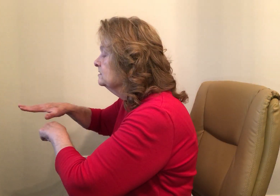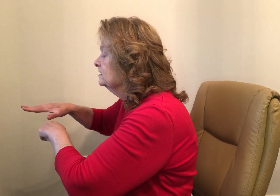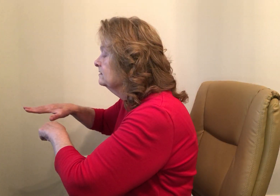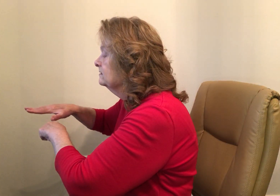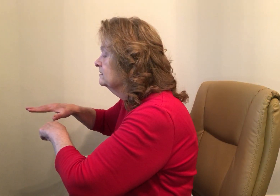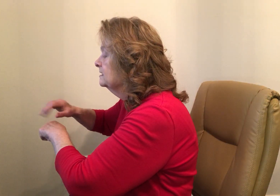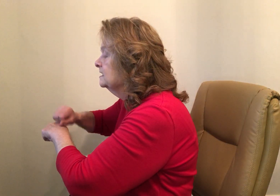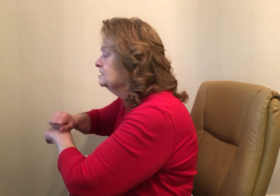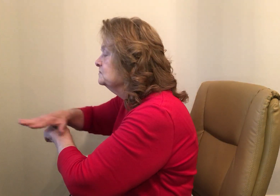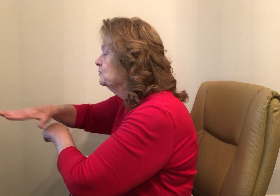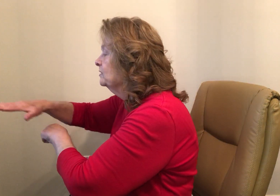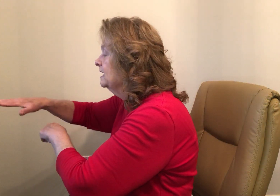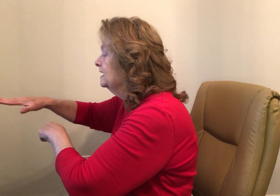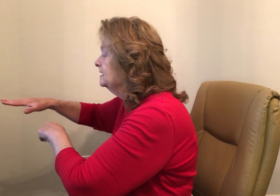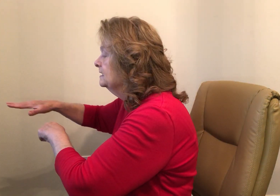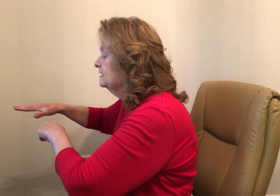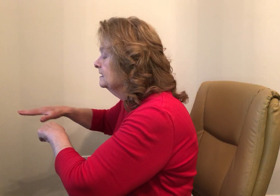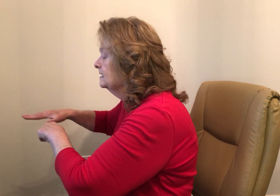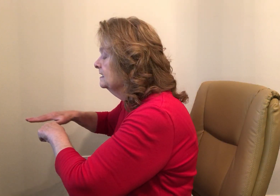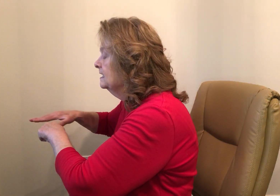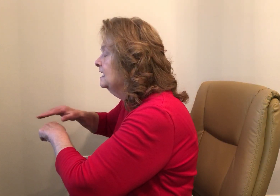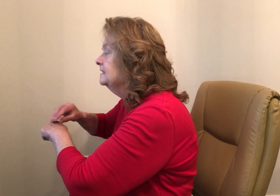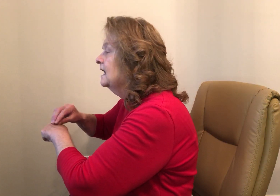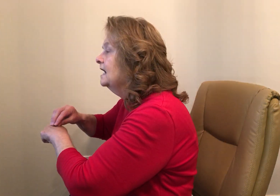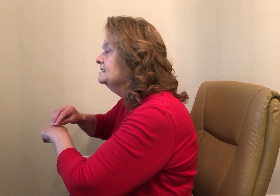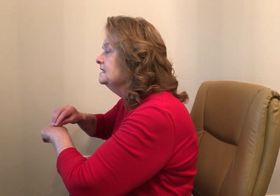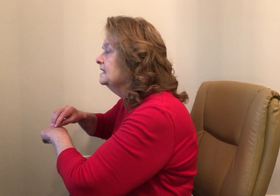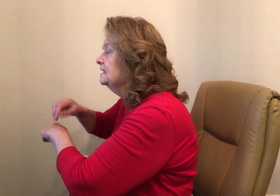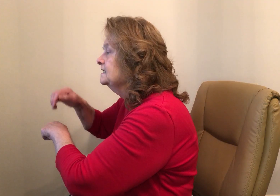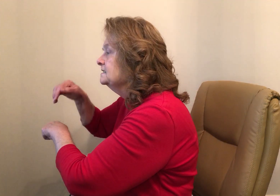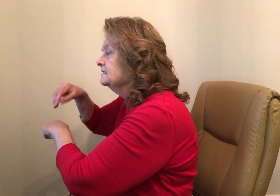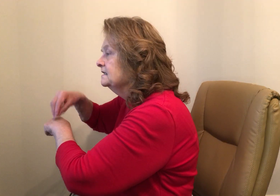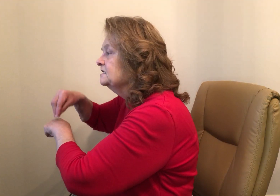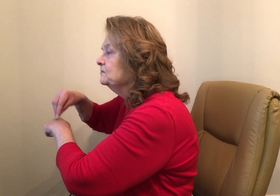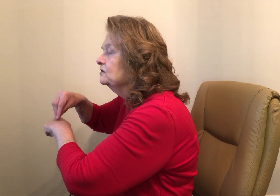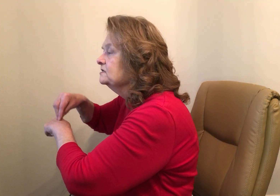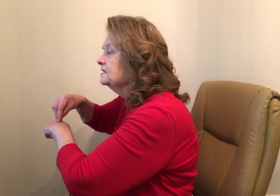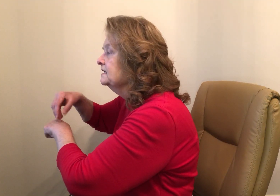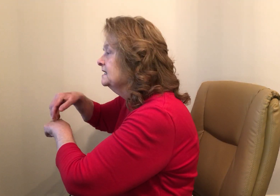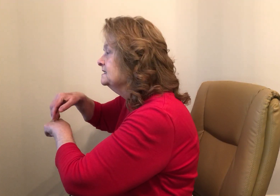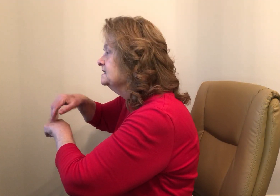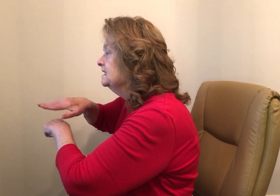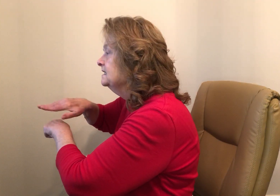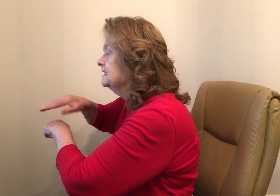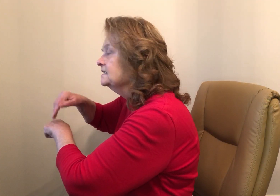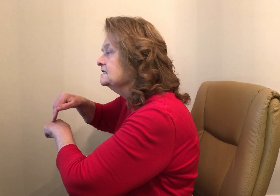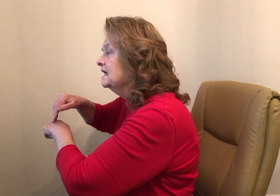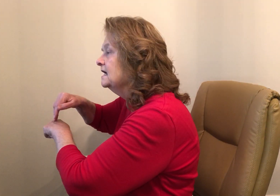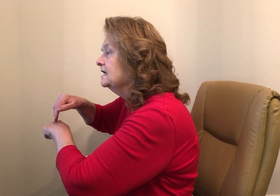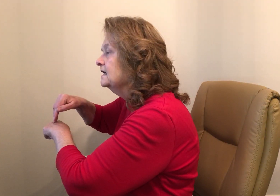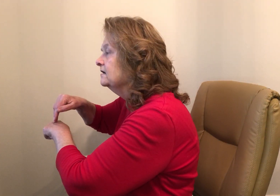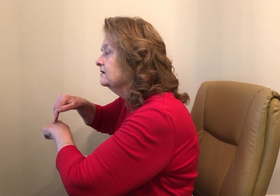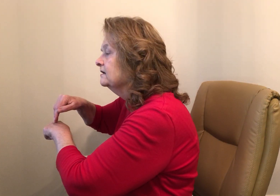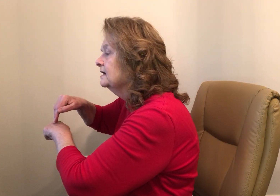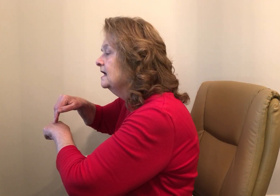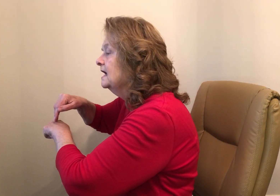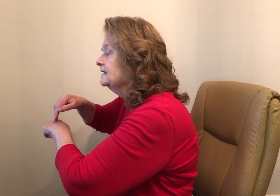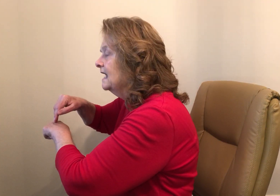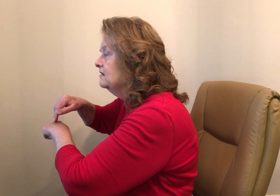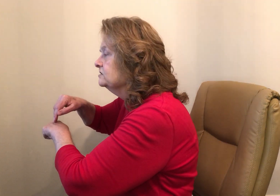counselor, spread. The idea is this person is sending and staying here.